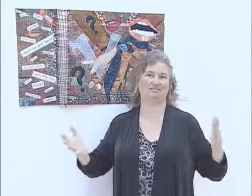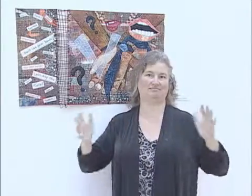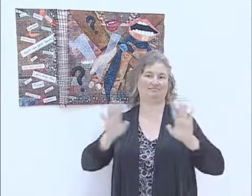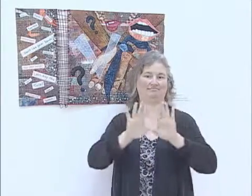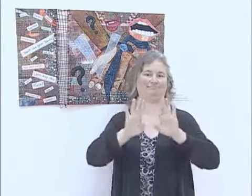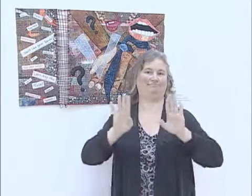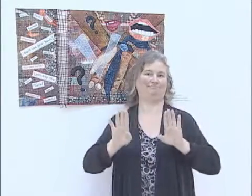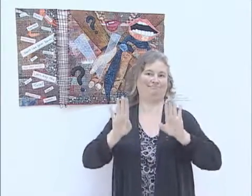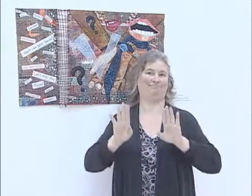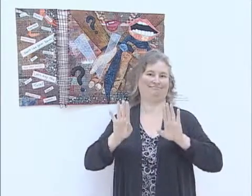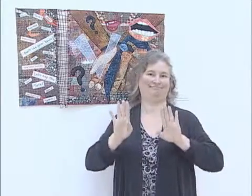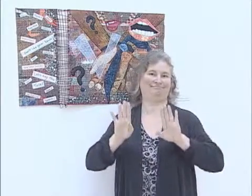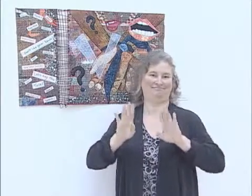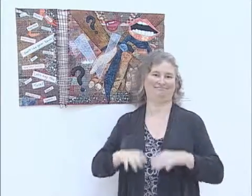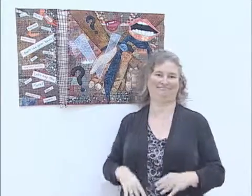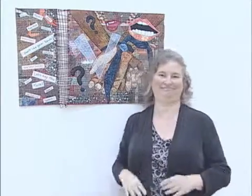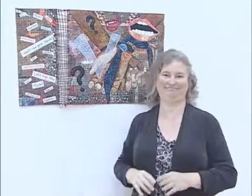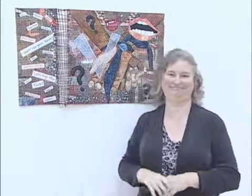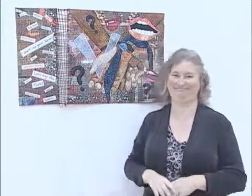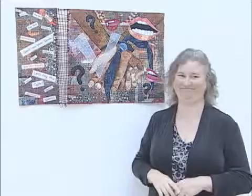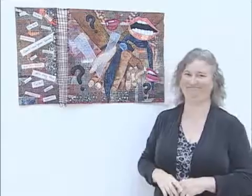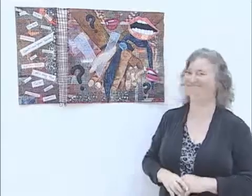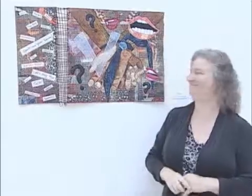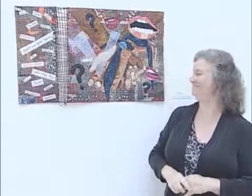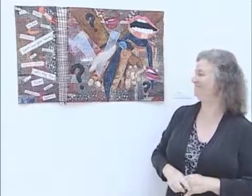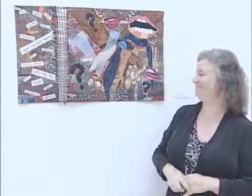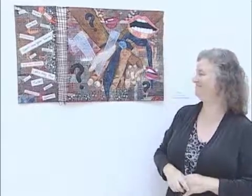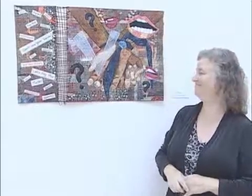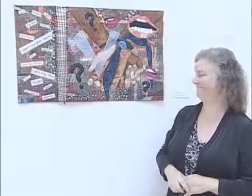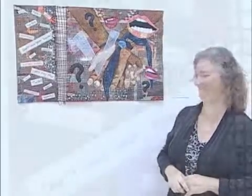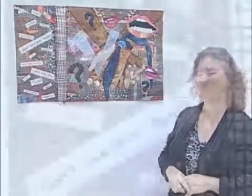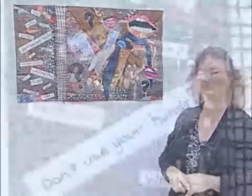by side, but separated them because they're different formats.